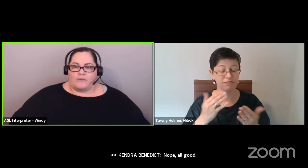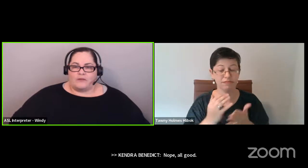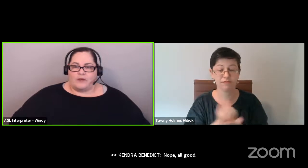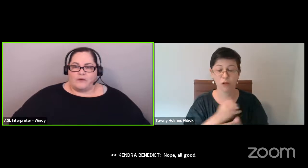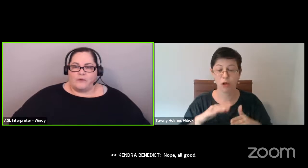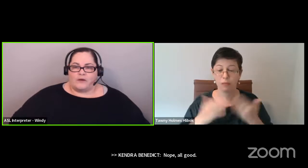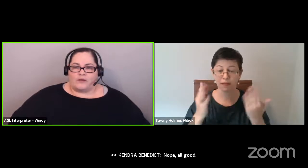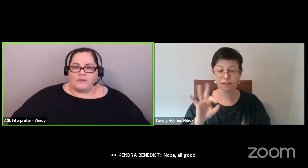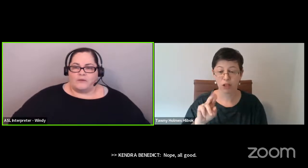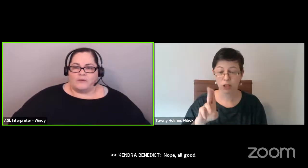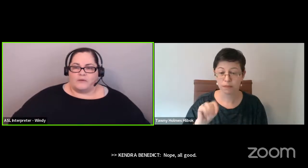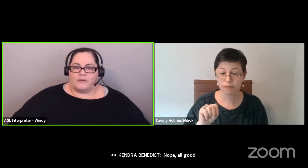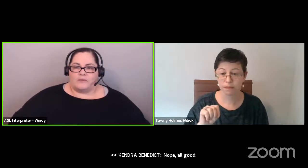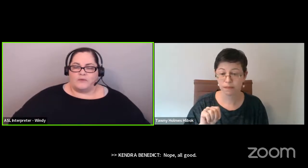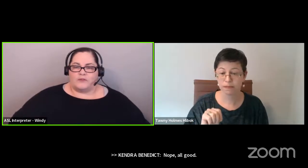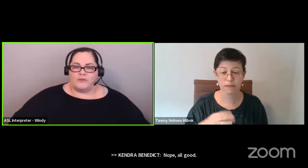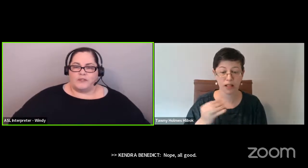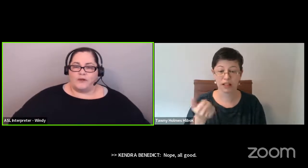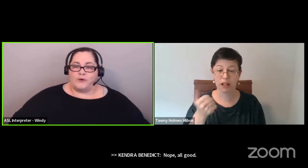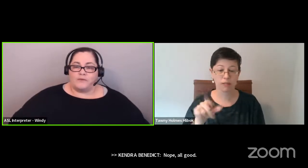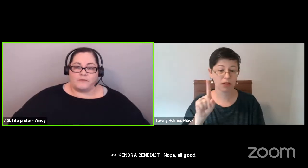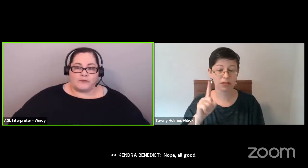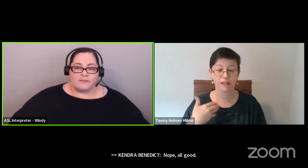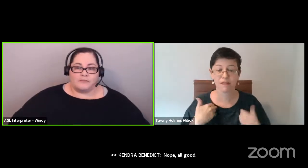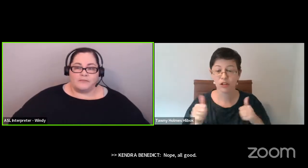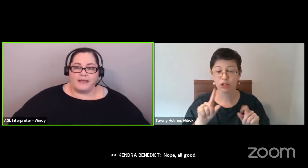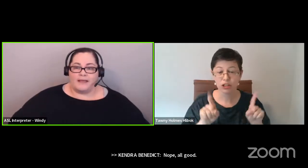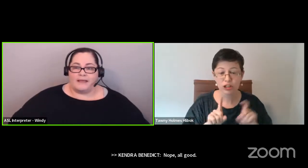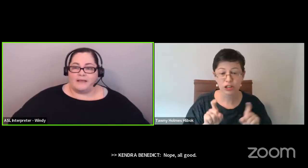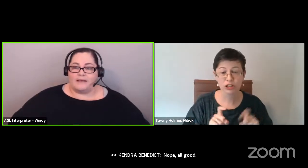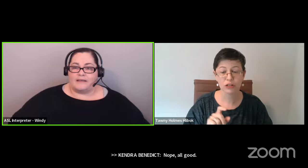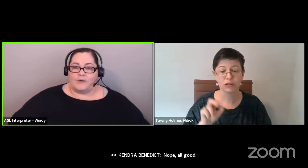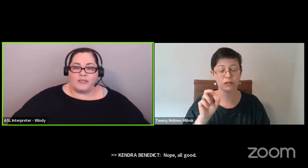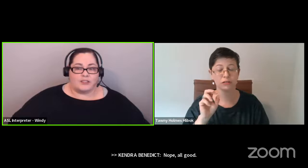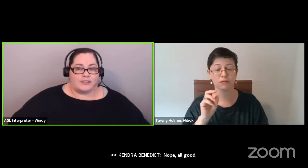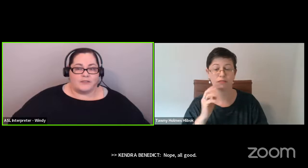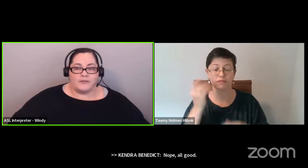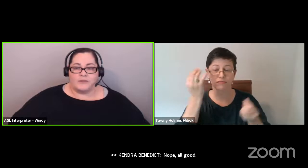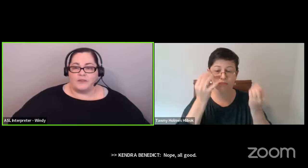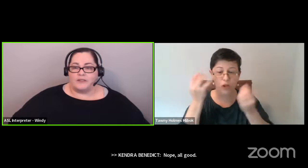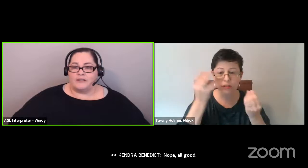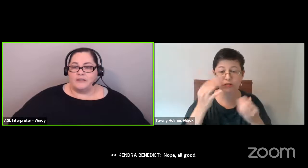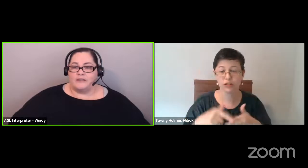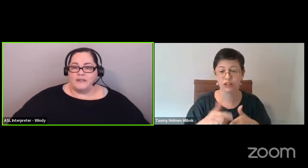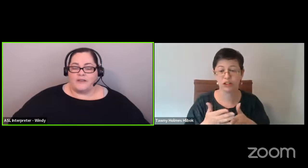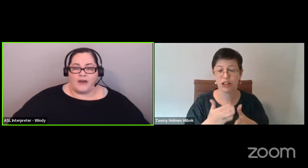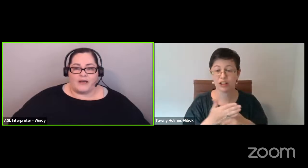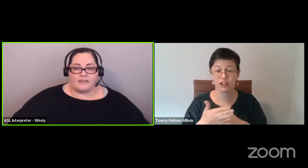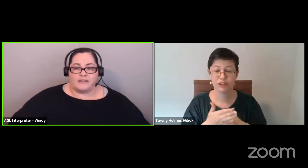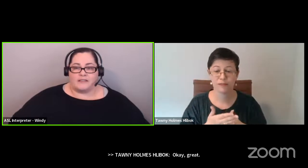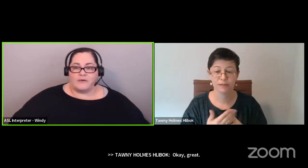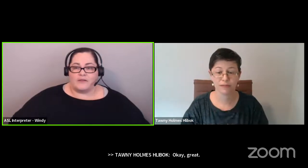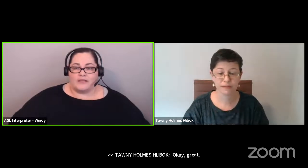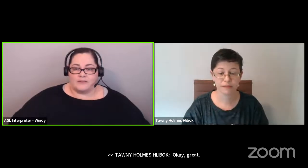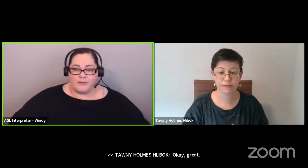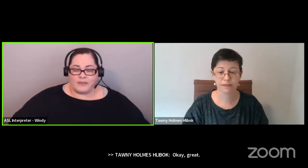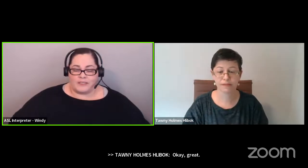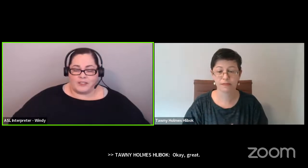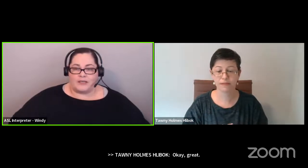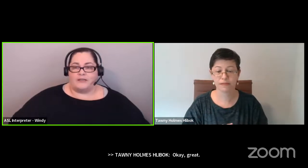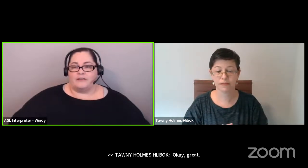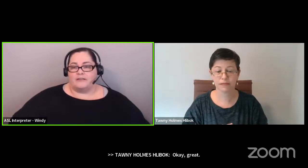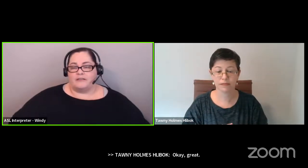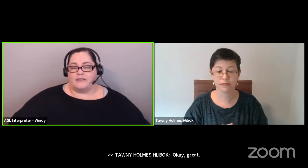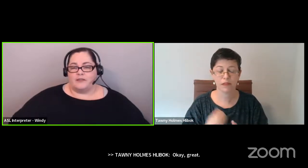So now we'll go on to the open forum. Any questions or thoughts or things we